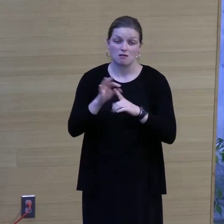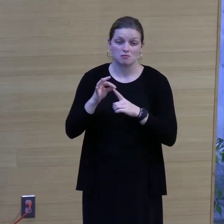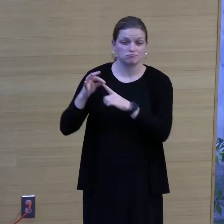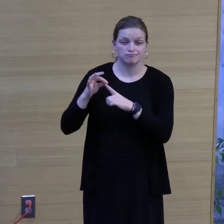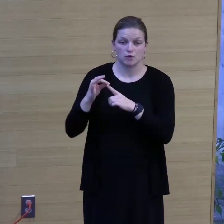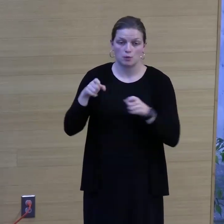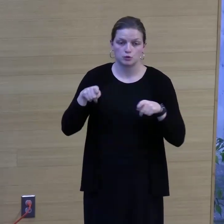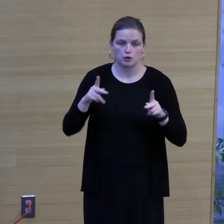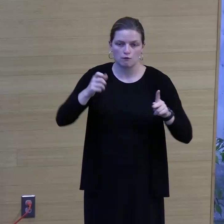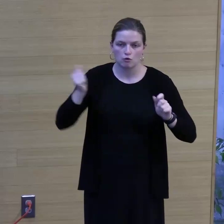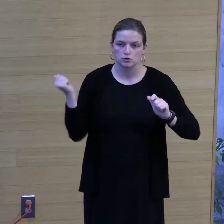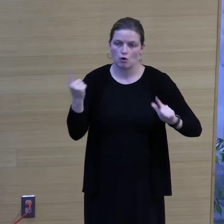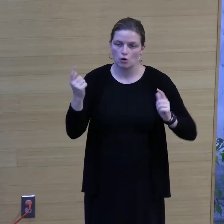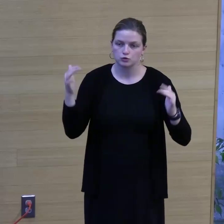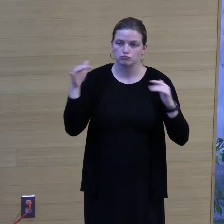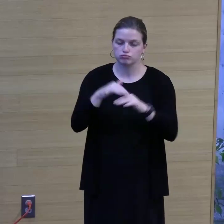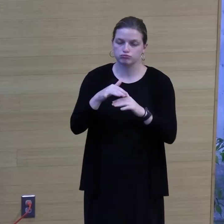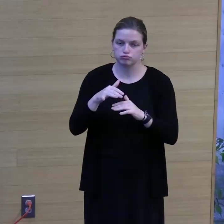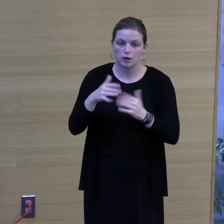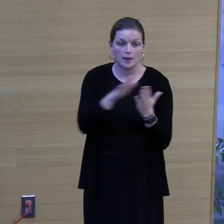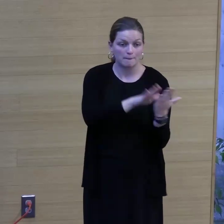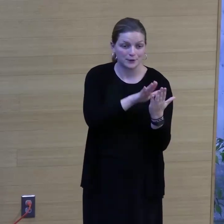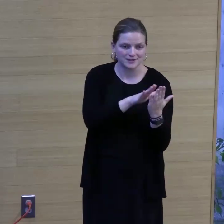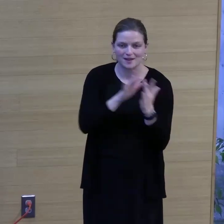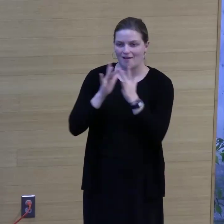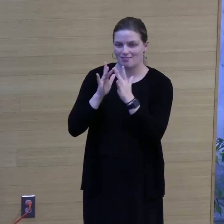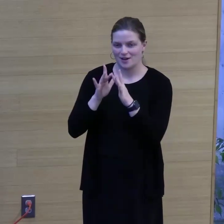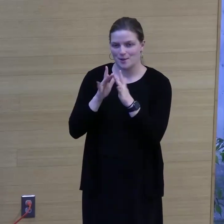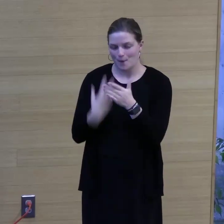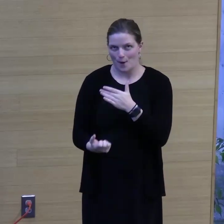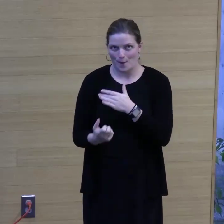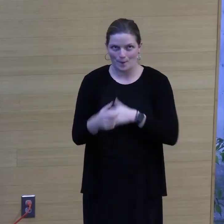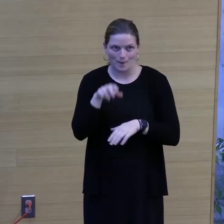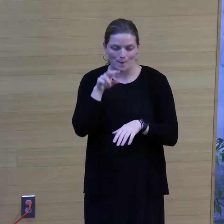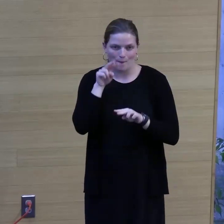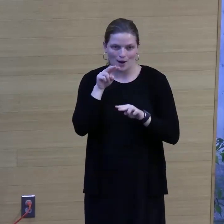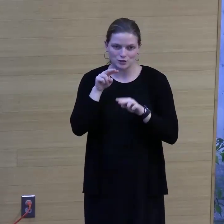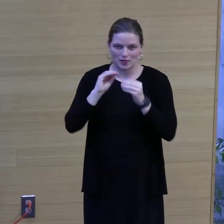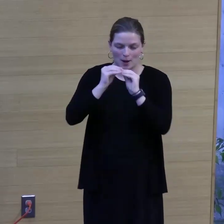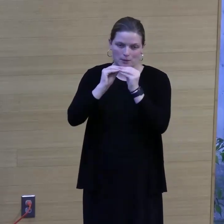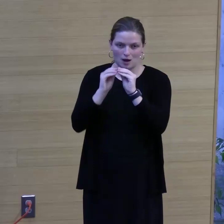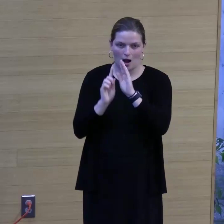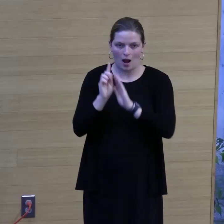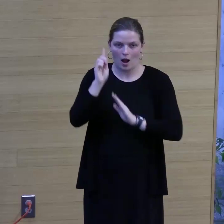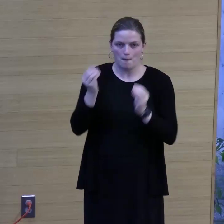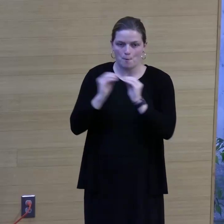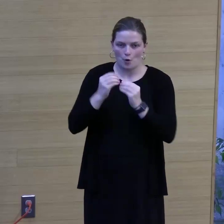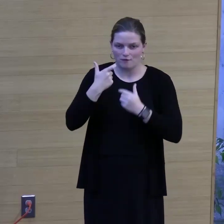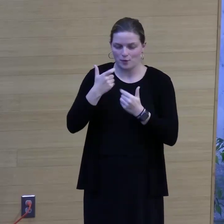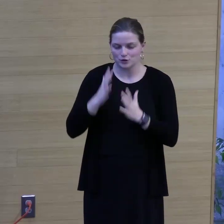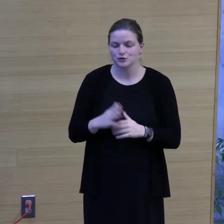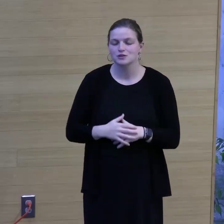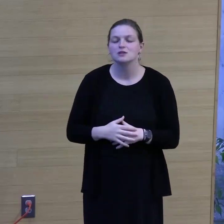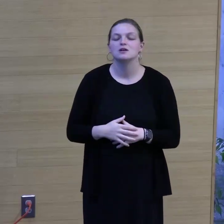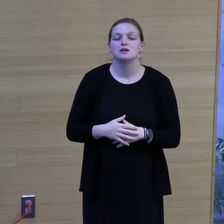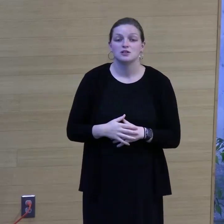opportunity for all of us to gather in person and online, where I'm watching the numbers going up and up,